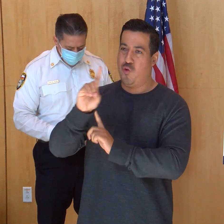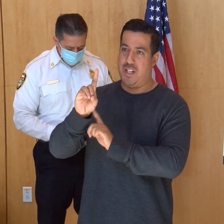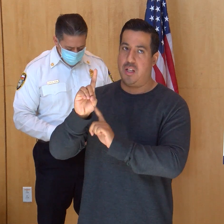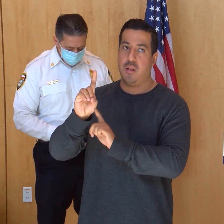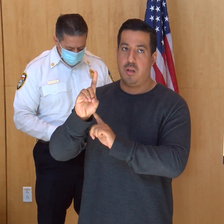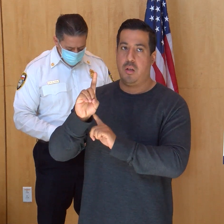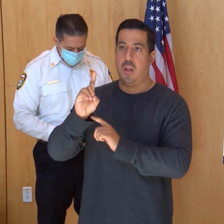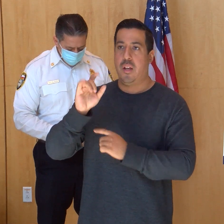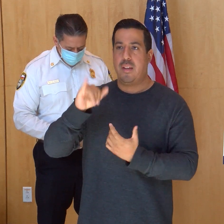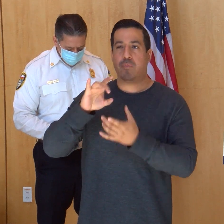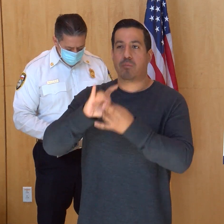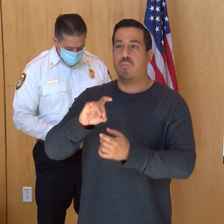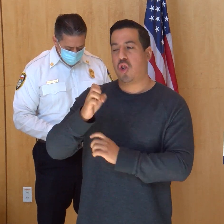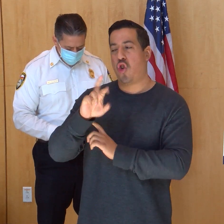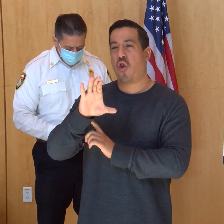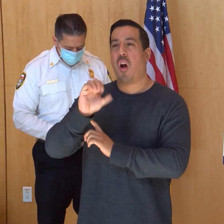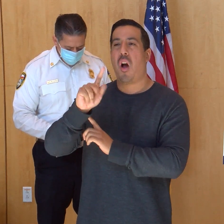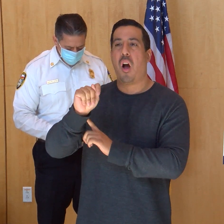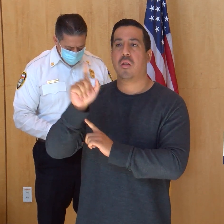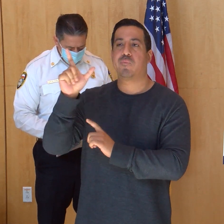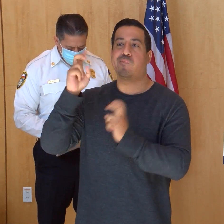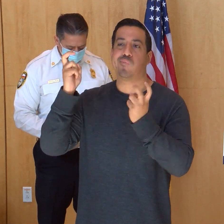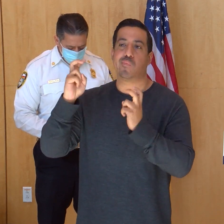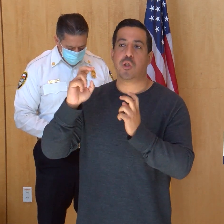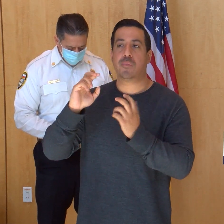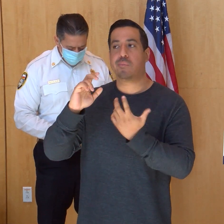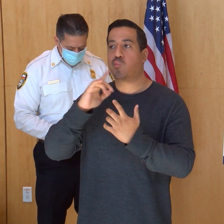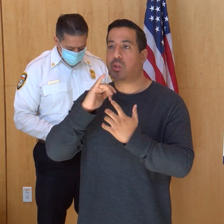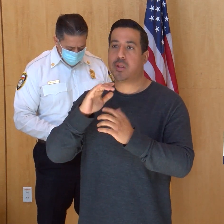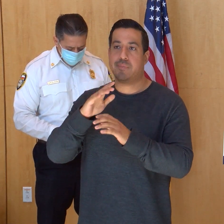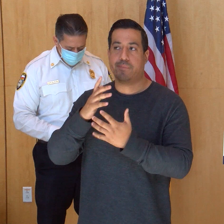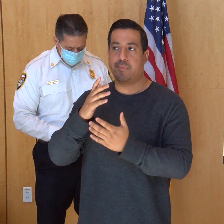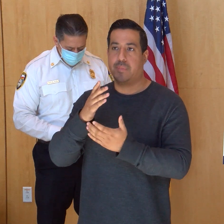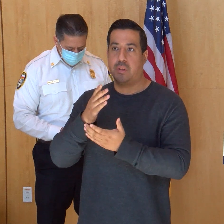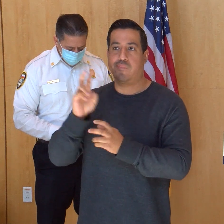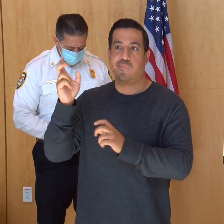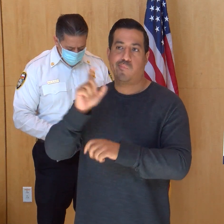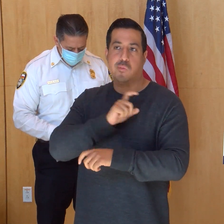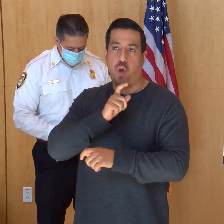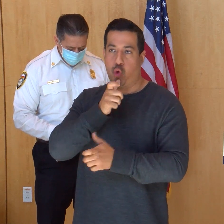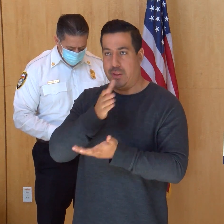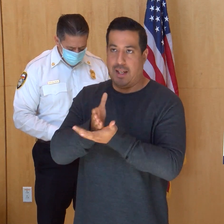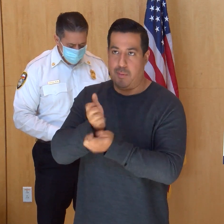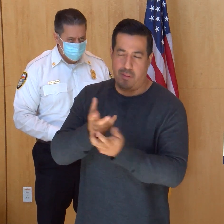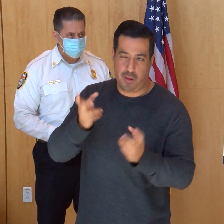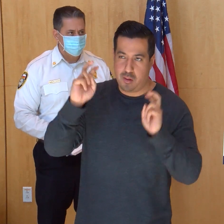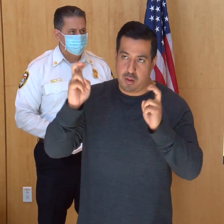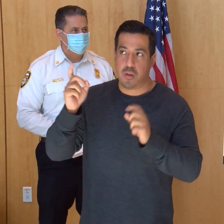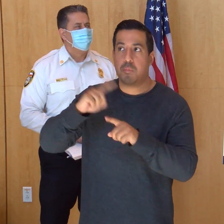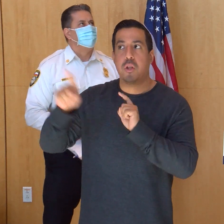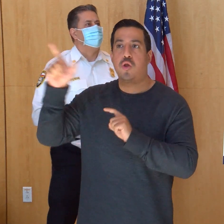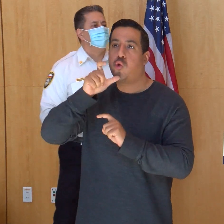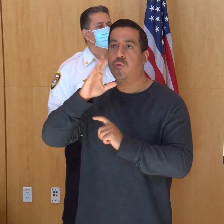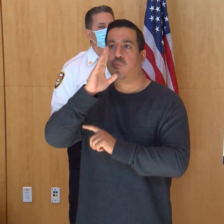I refer to ERCOT as the traffic cop, so to speak. They are the ones who work